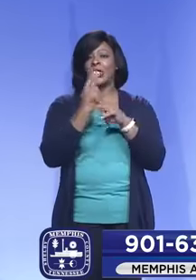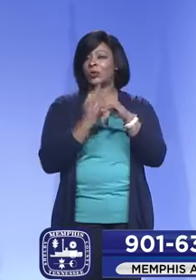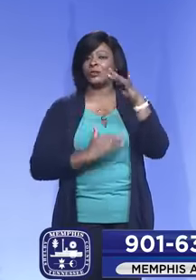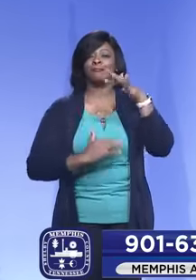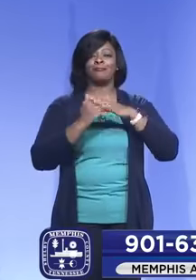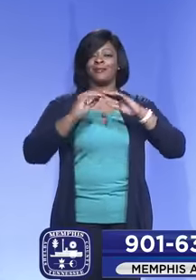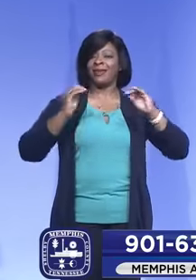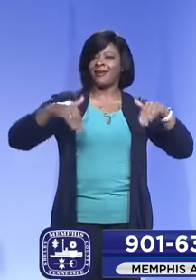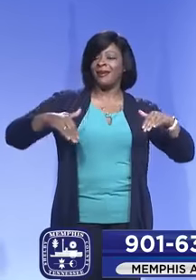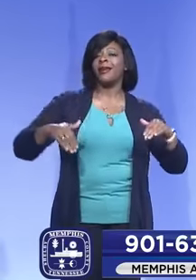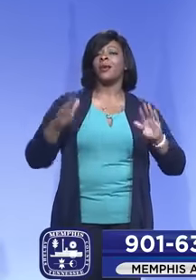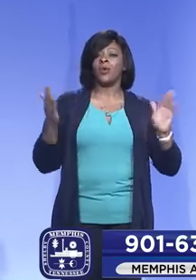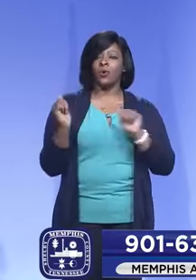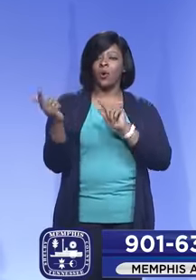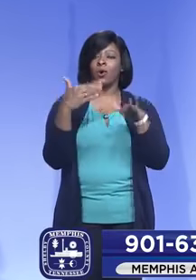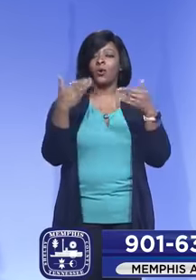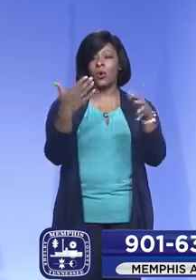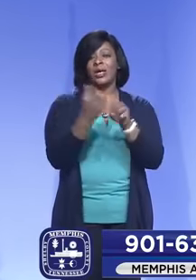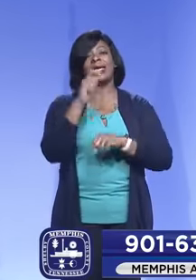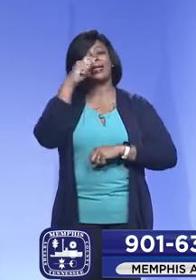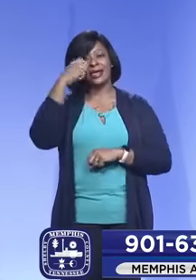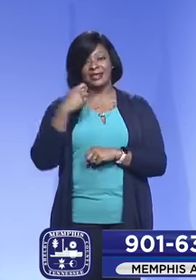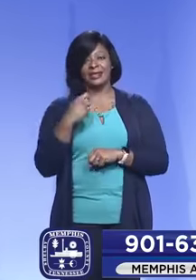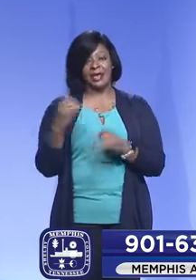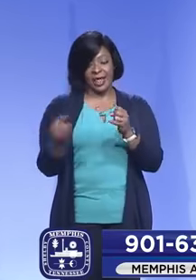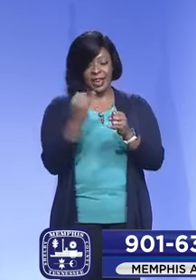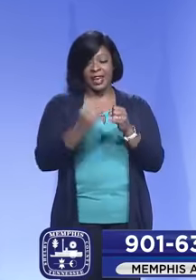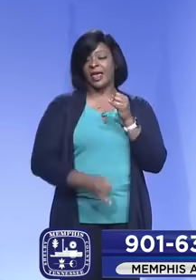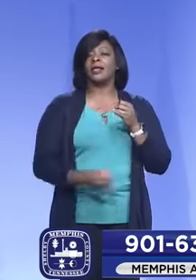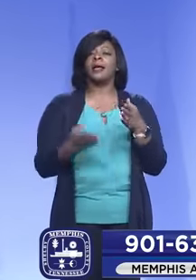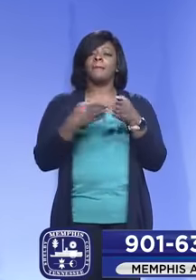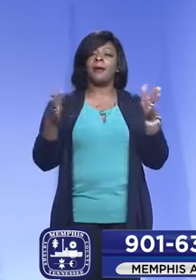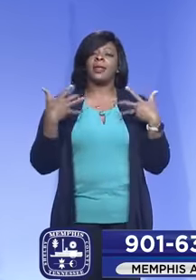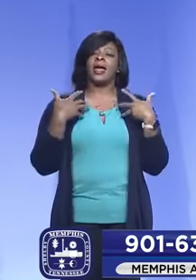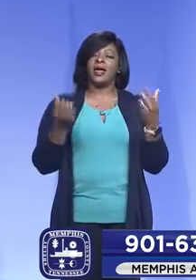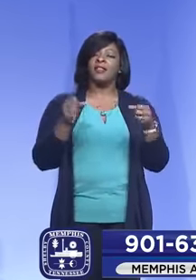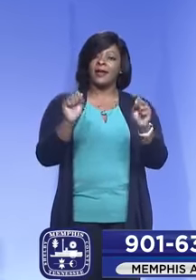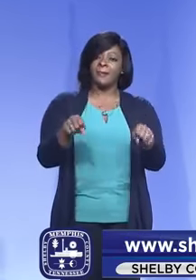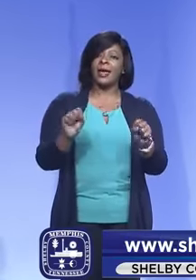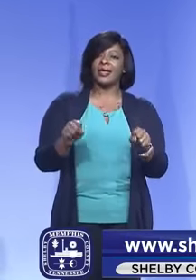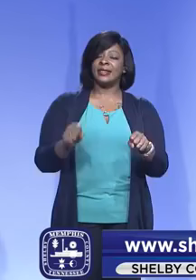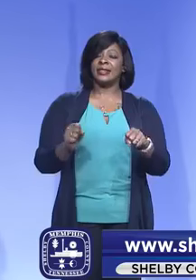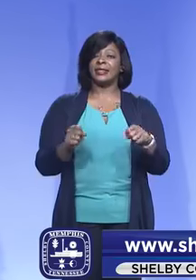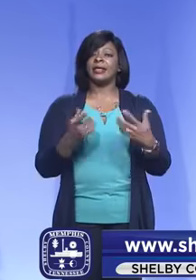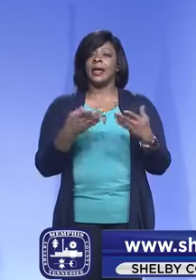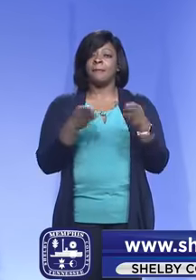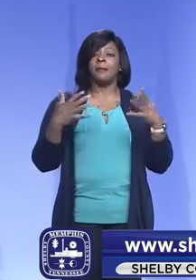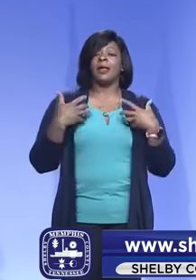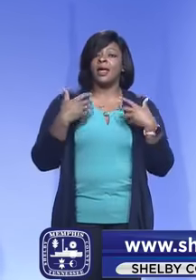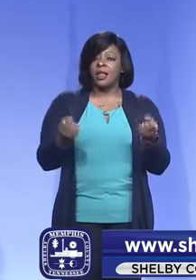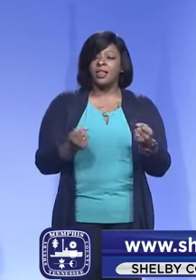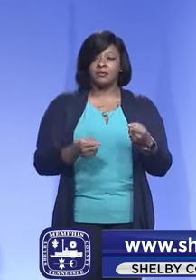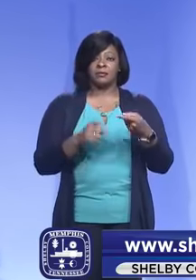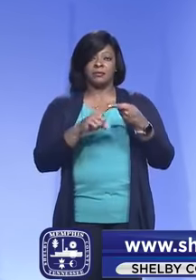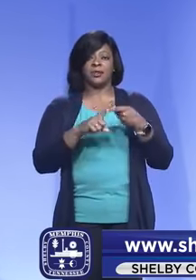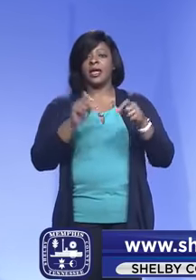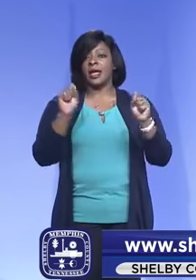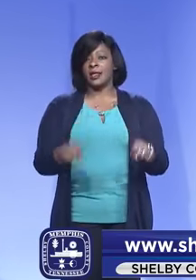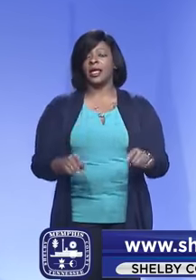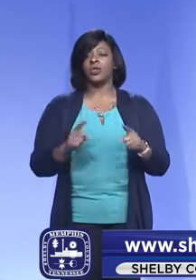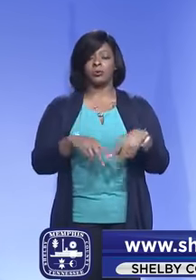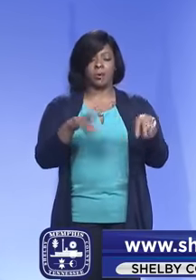We encourage people to get tested. And then the last is public health capacity. And within public health is one, that ability